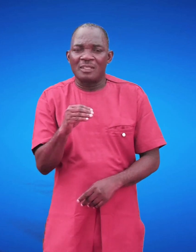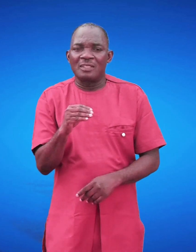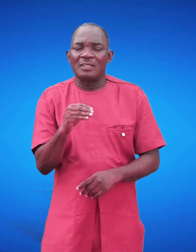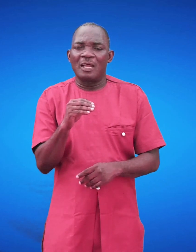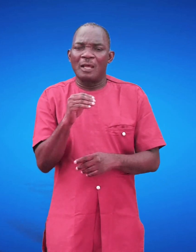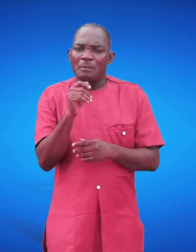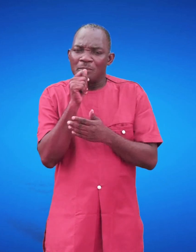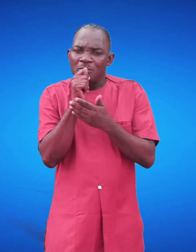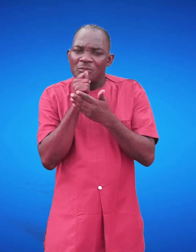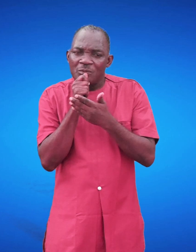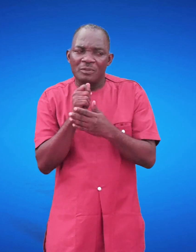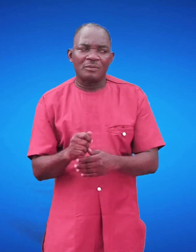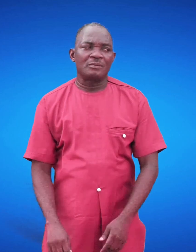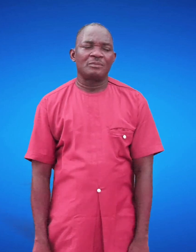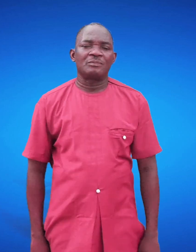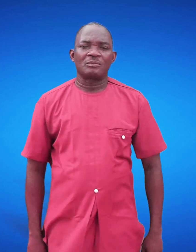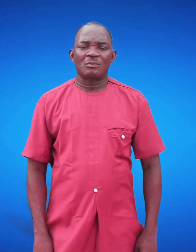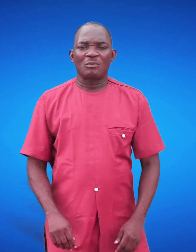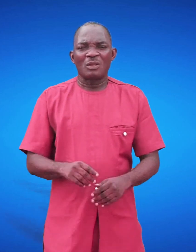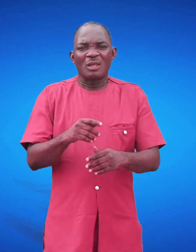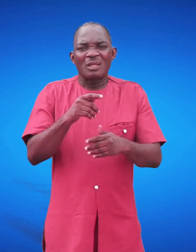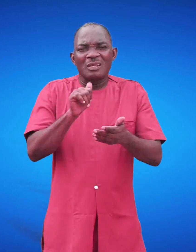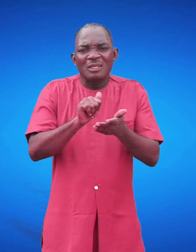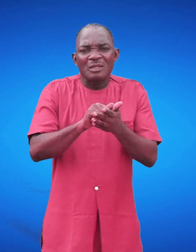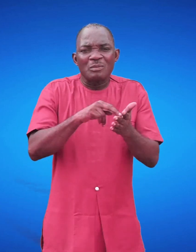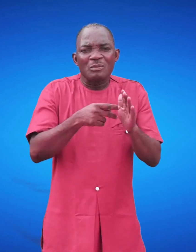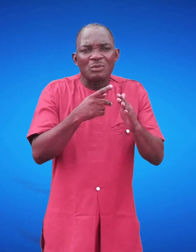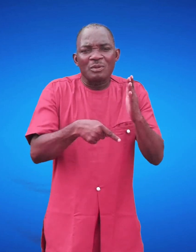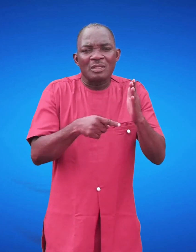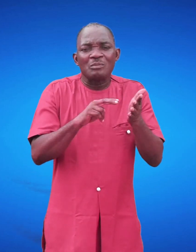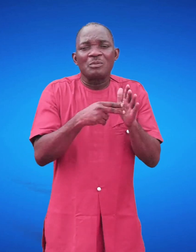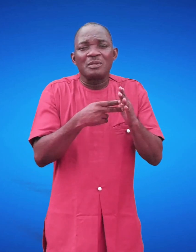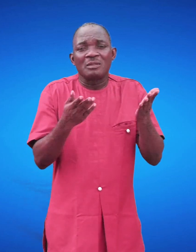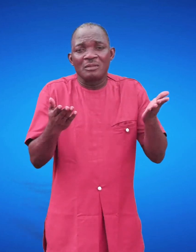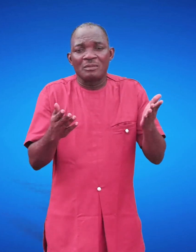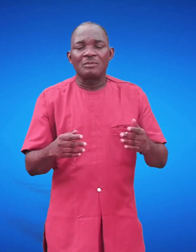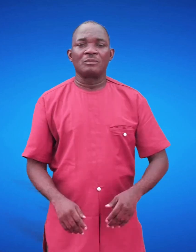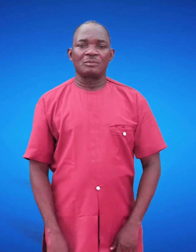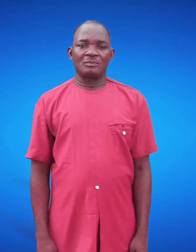confidential. What does this mean to me?